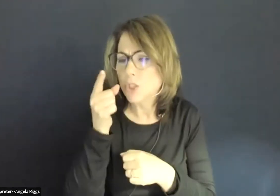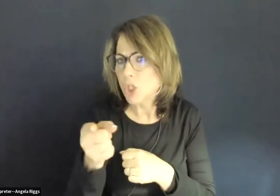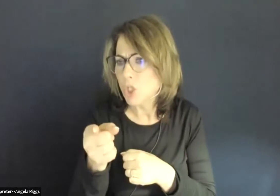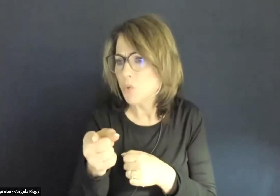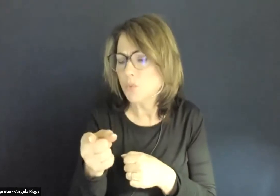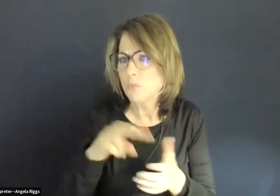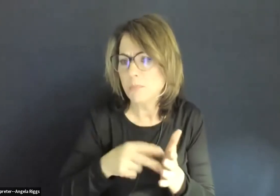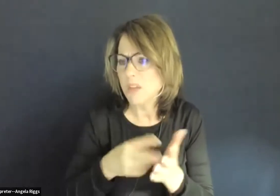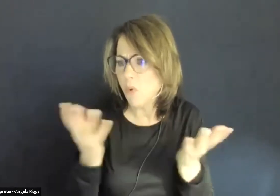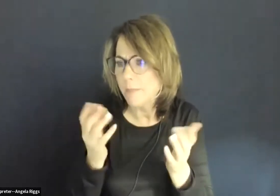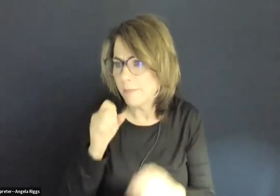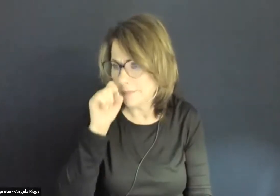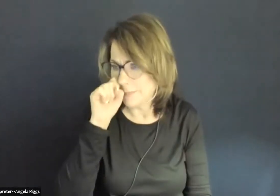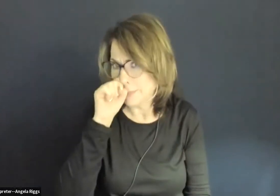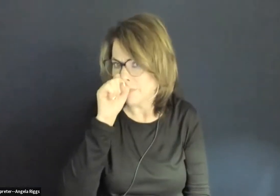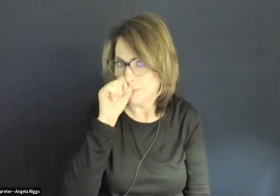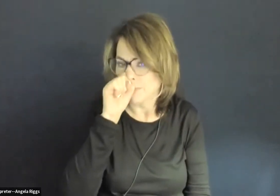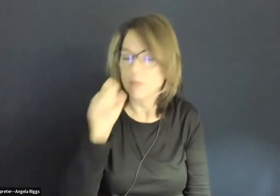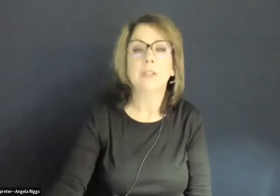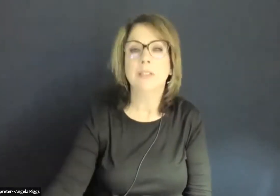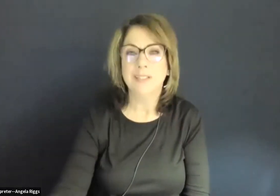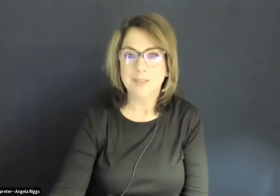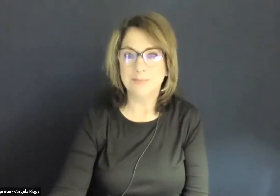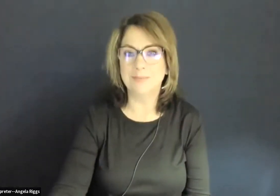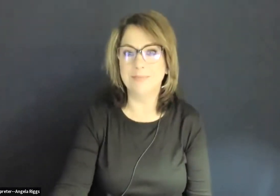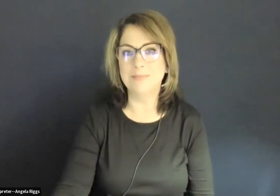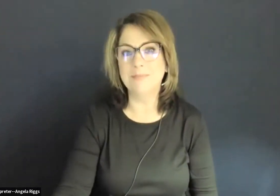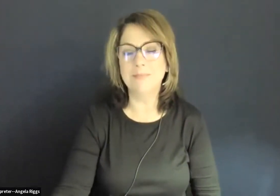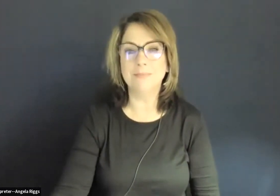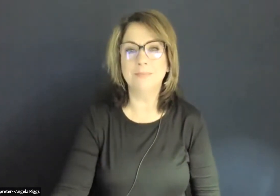support mean to you? Chris.